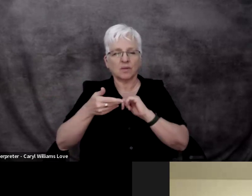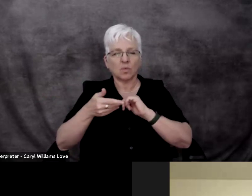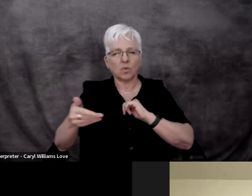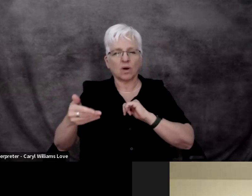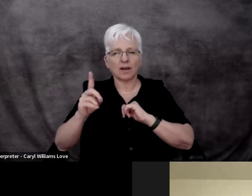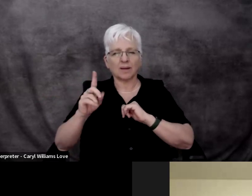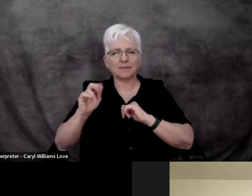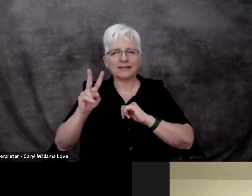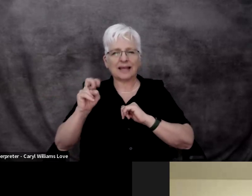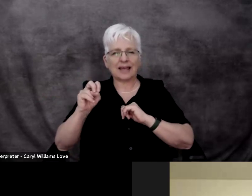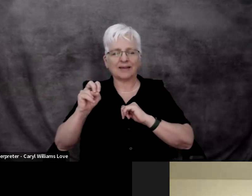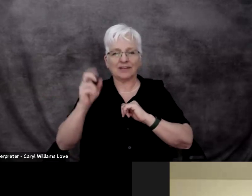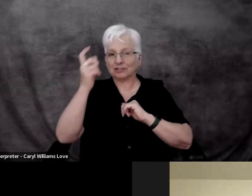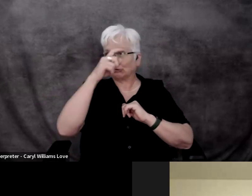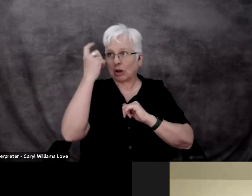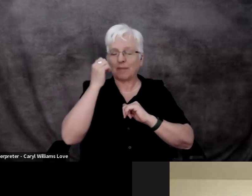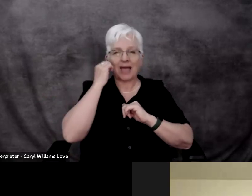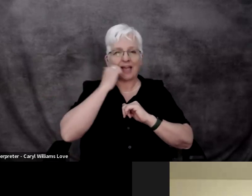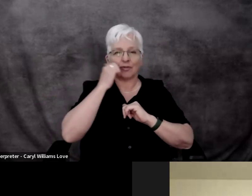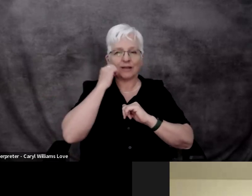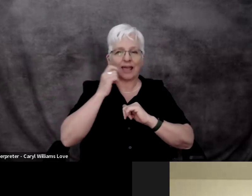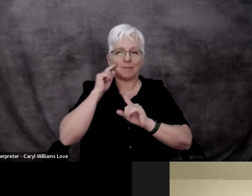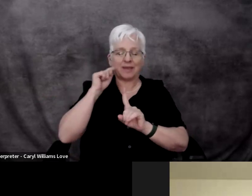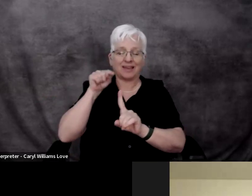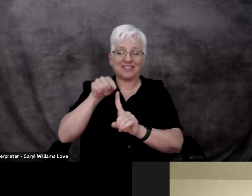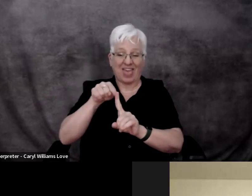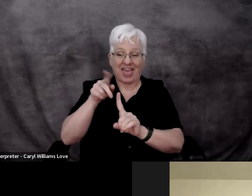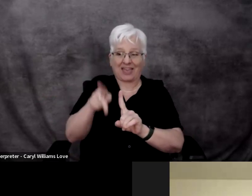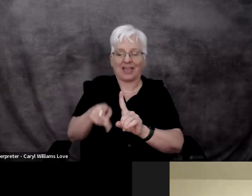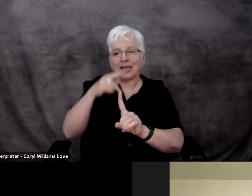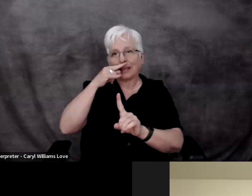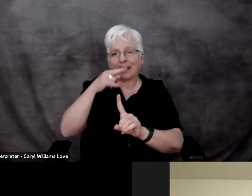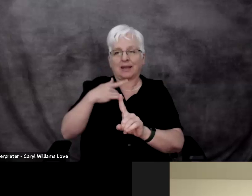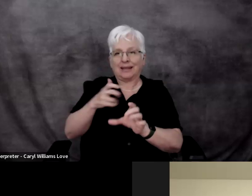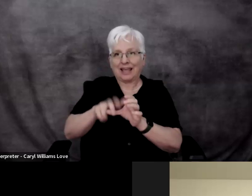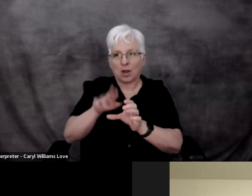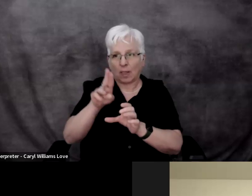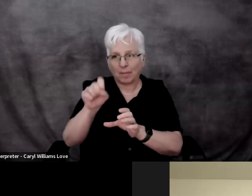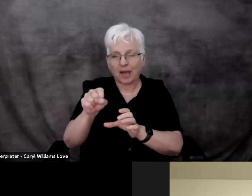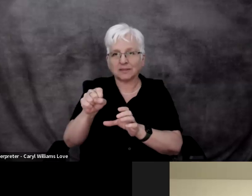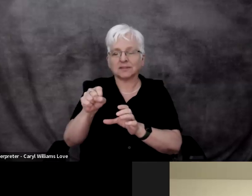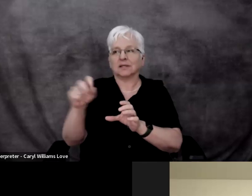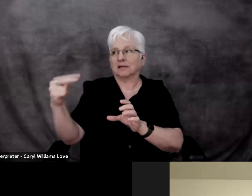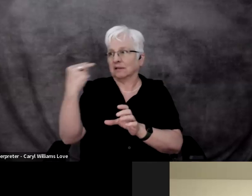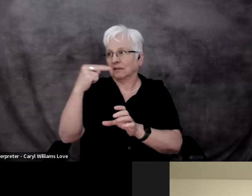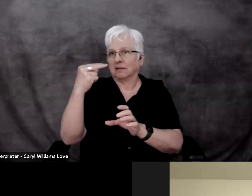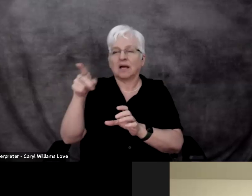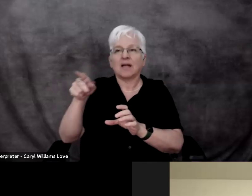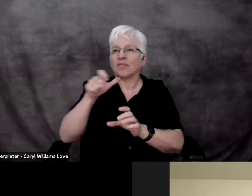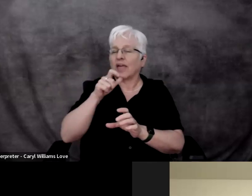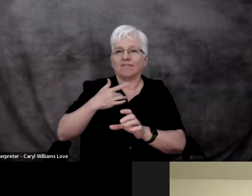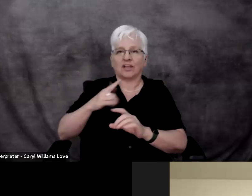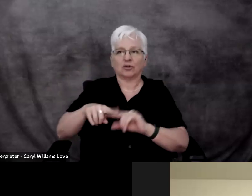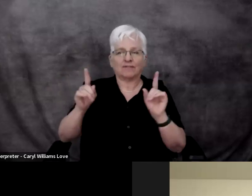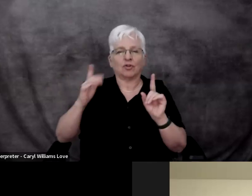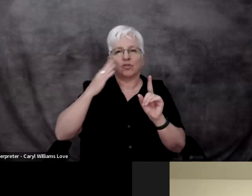the trauma again, every day of being different, of that kid going on the school bus and seeing all these kids that are not responding to the